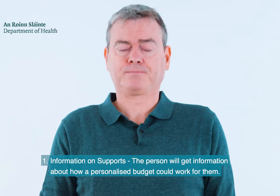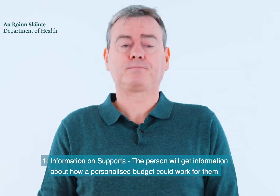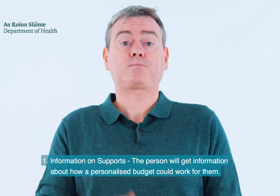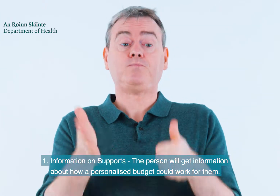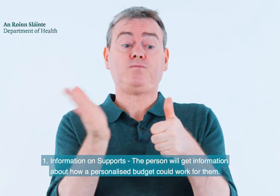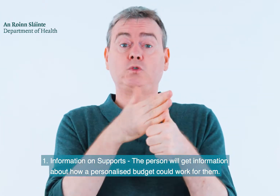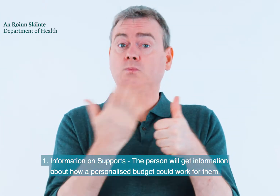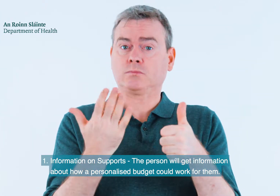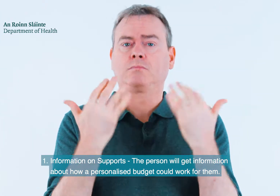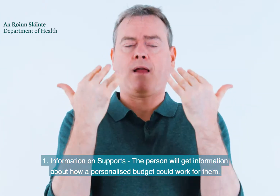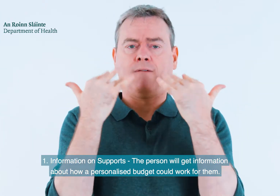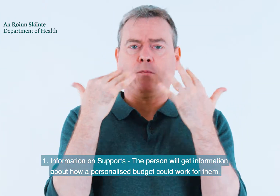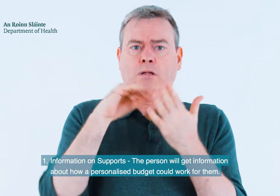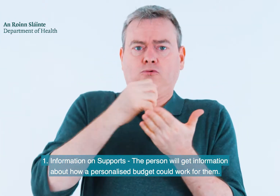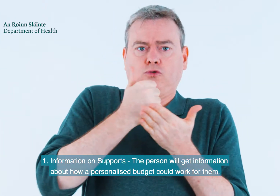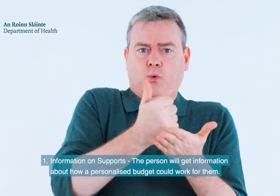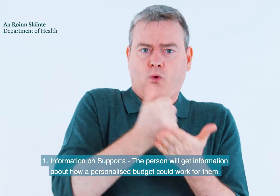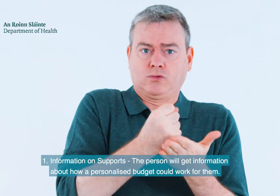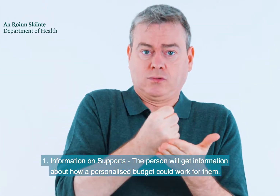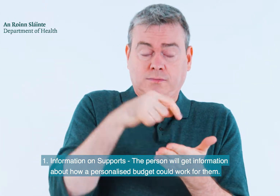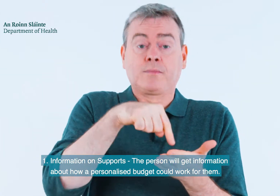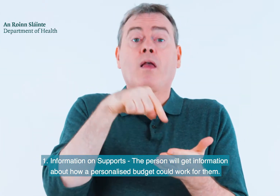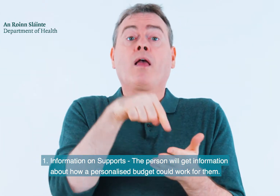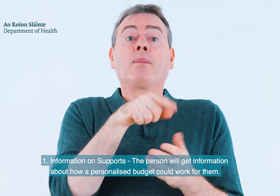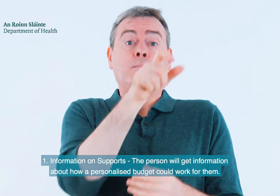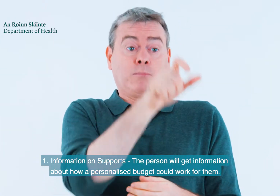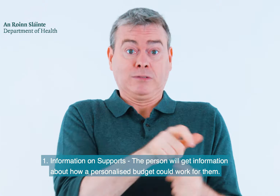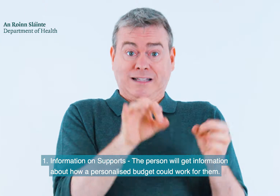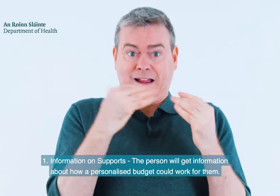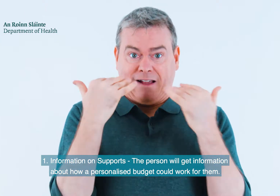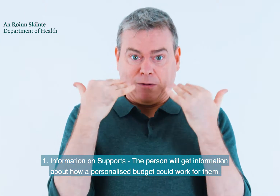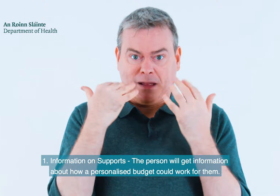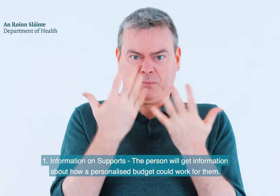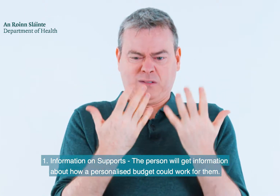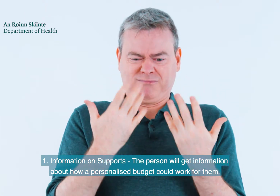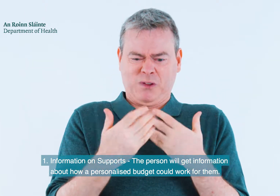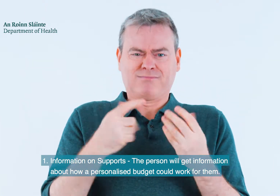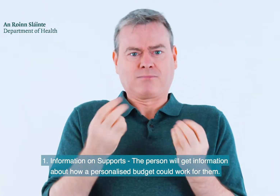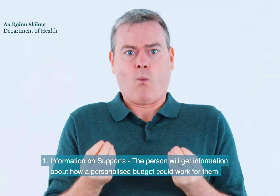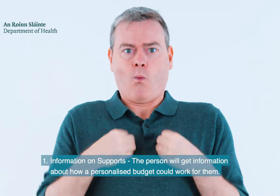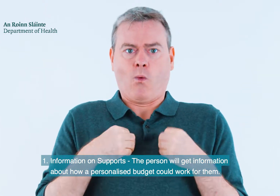1. Information on supports. The person will get information about how a personalised budget could work for them.